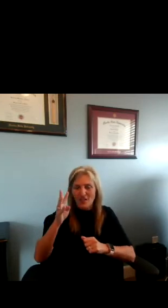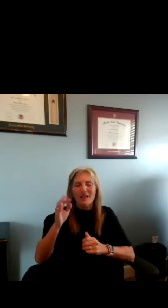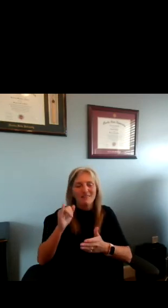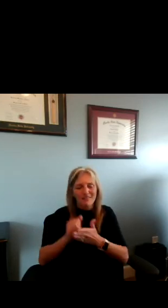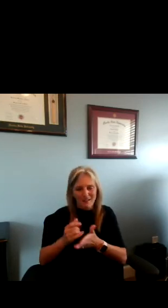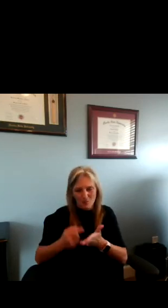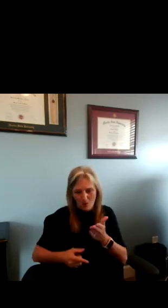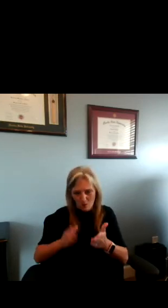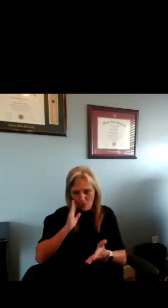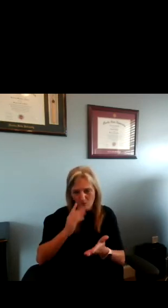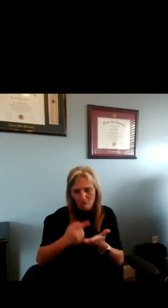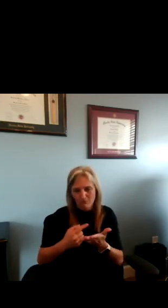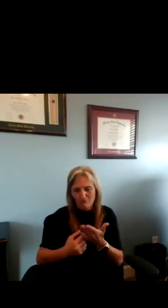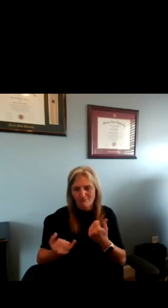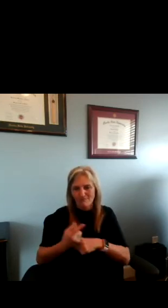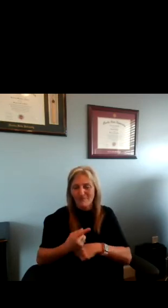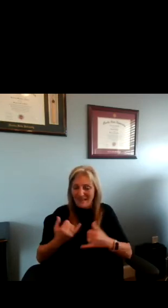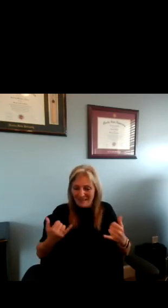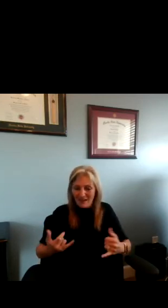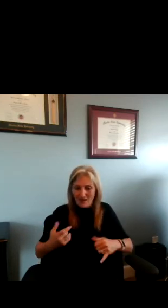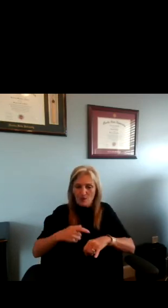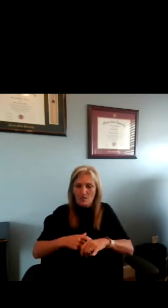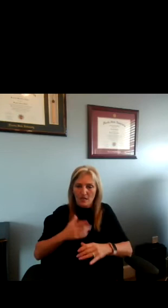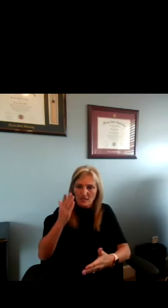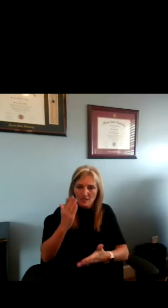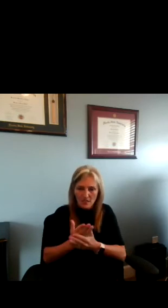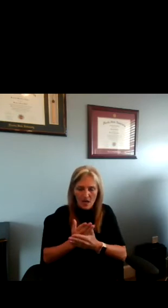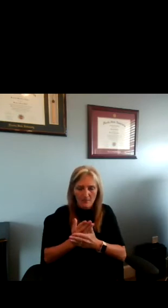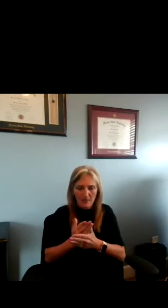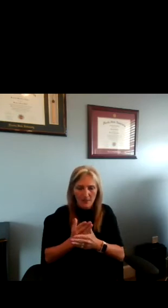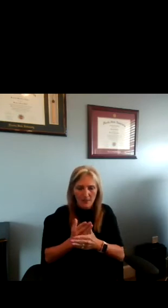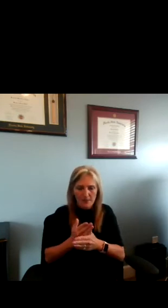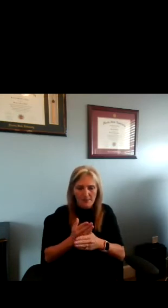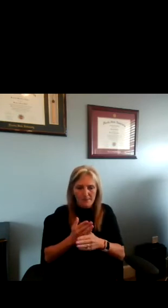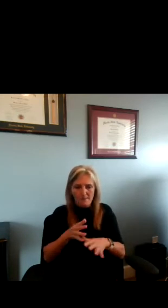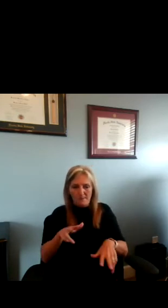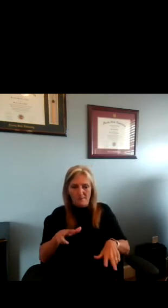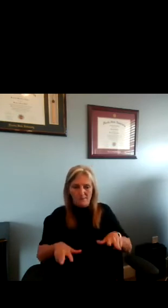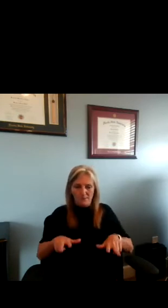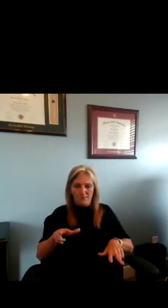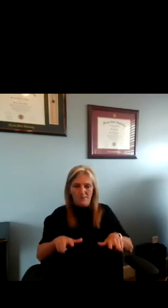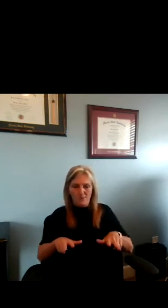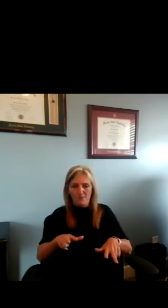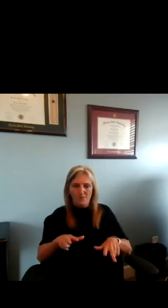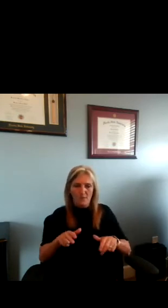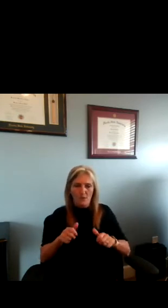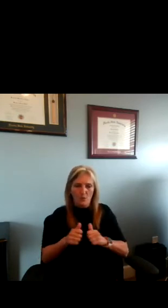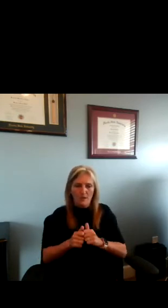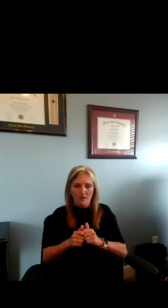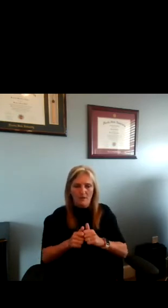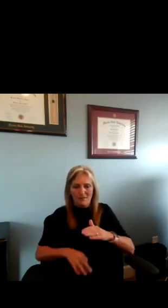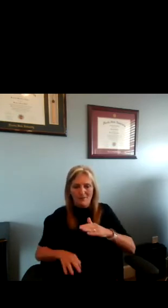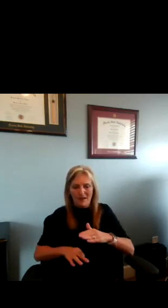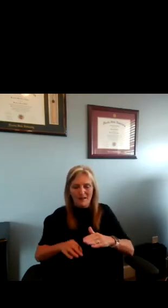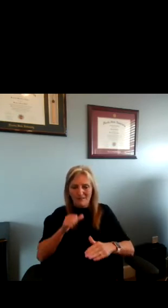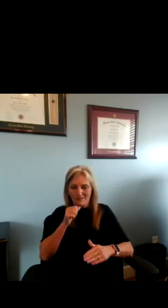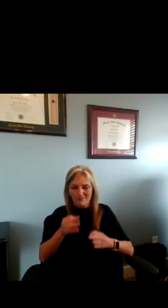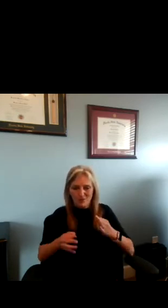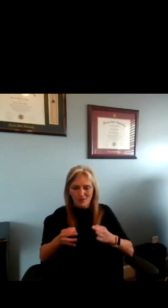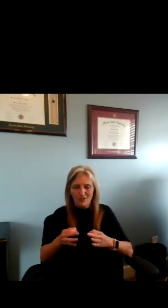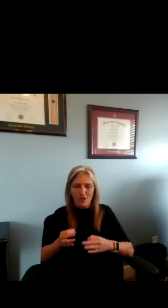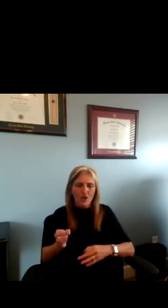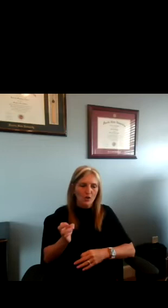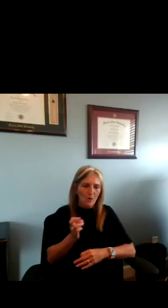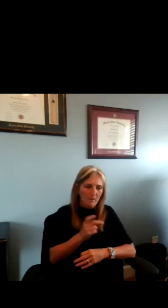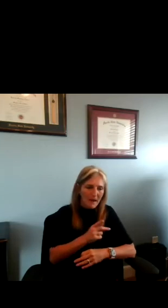today. Now it's time to stop tiptoeing around the foundations of injustice, go back to the drawing board, and